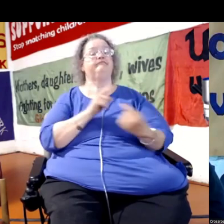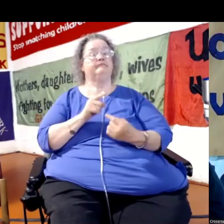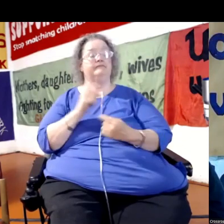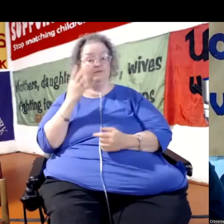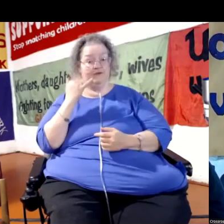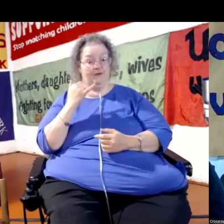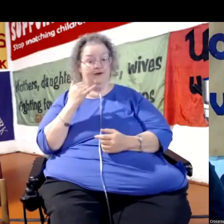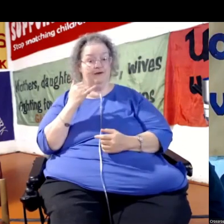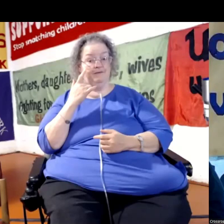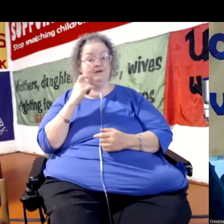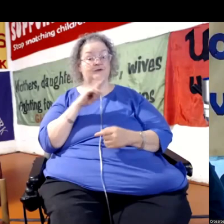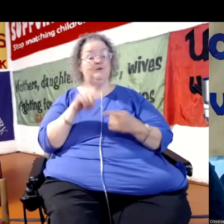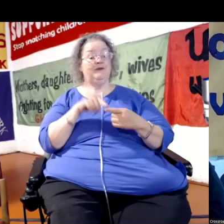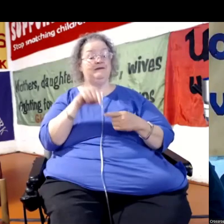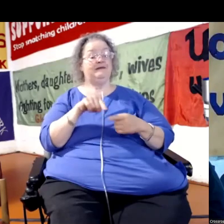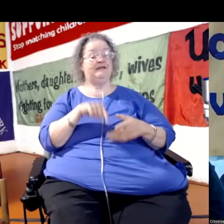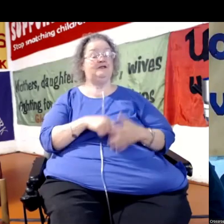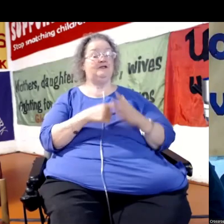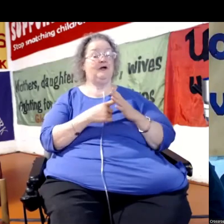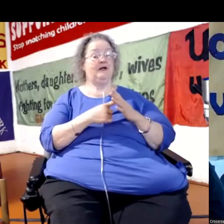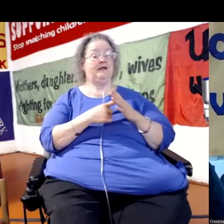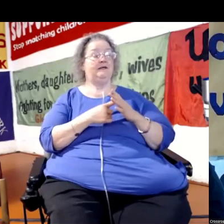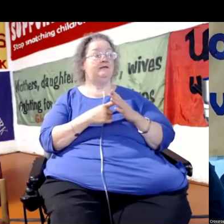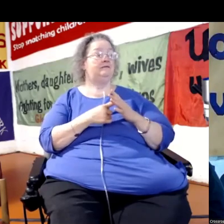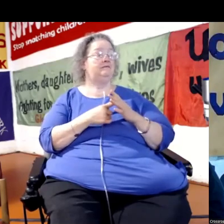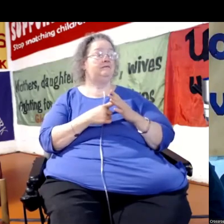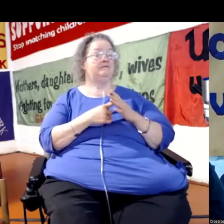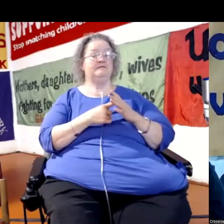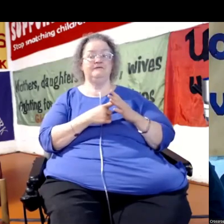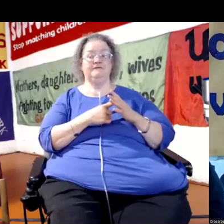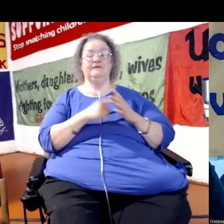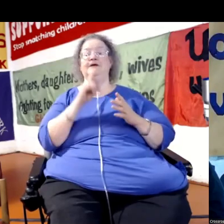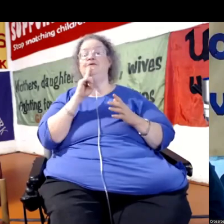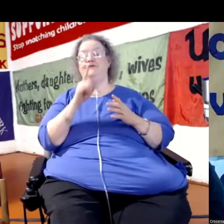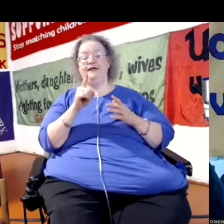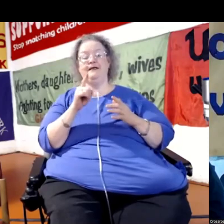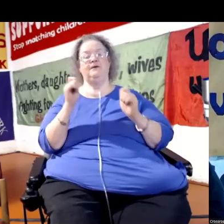campaign first started, it was all white.